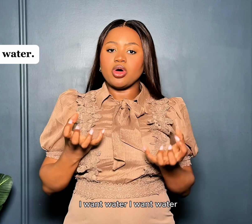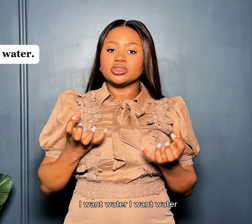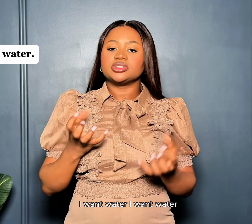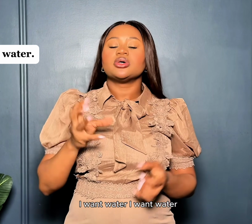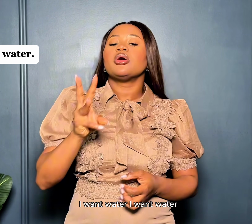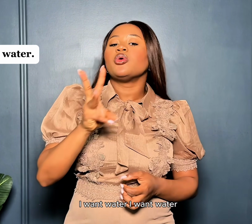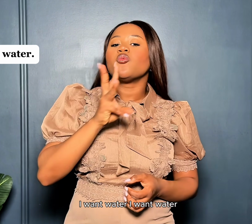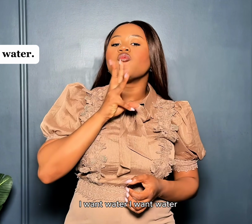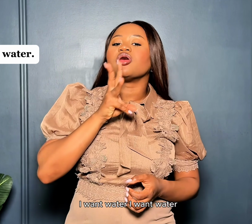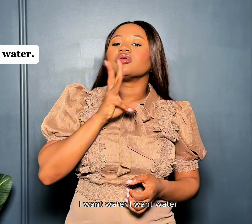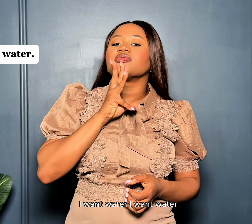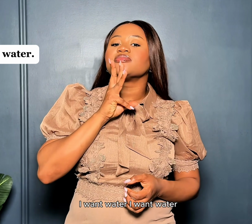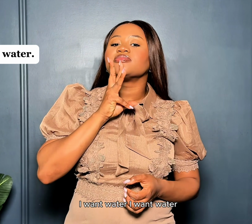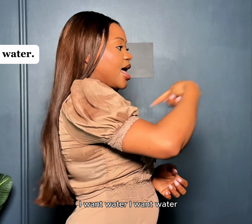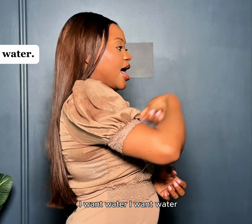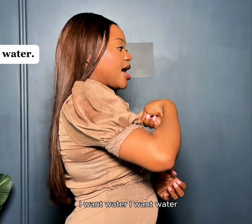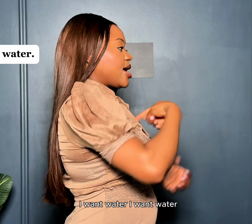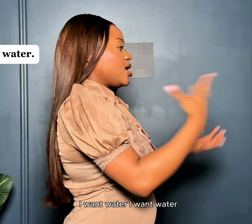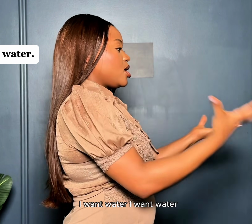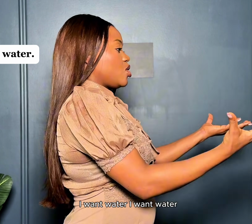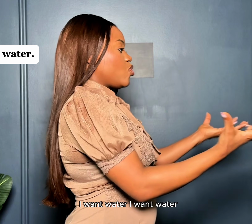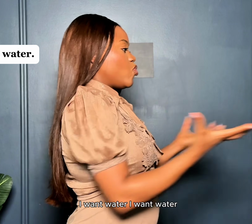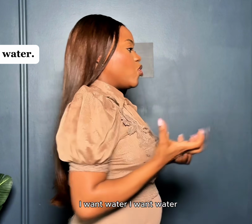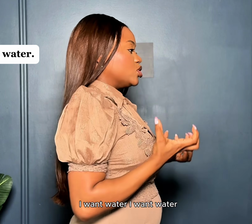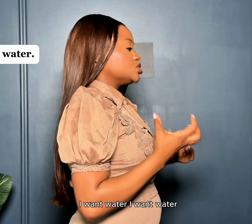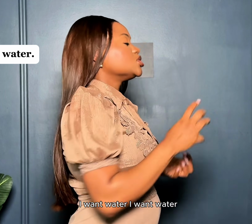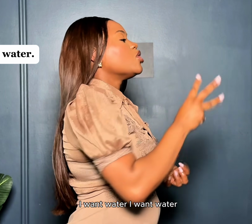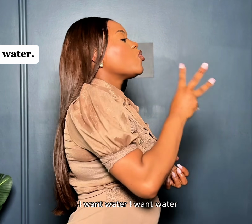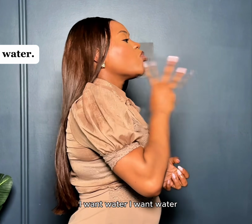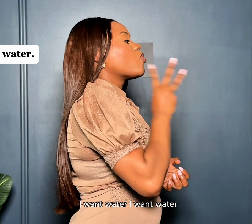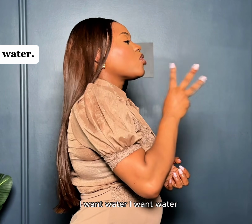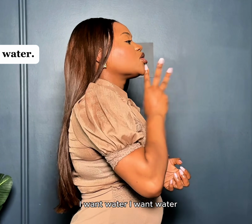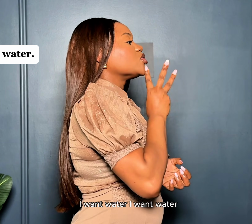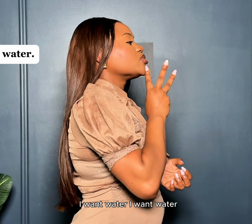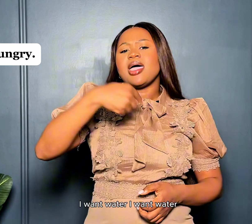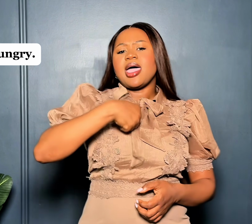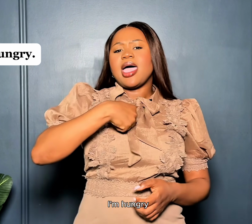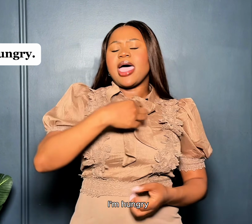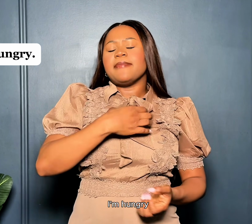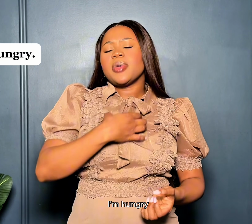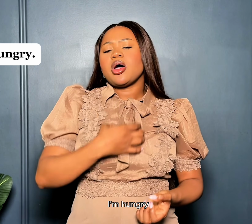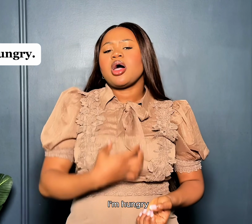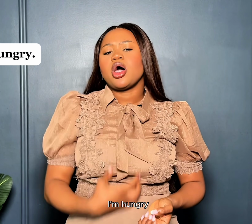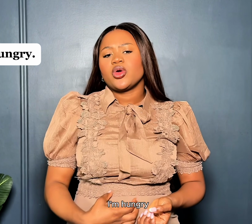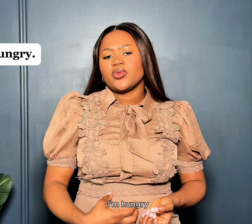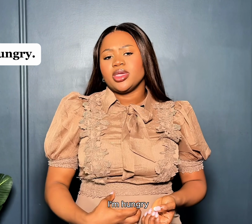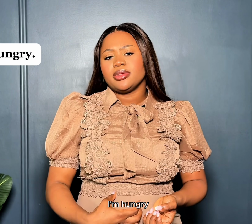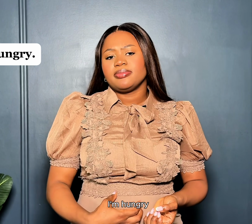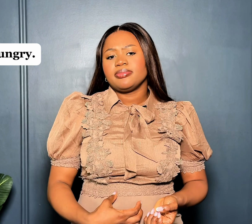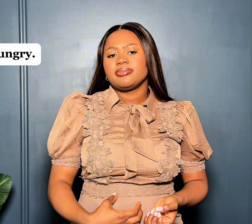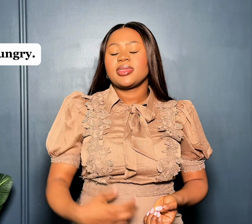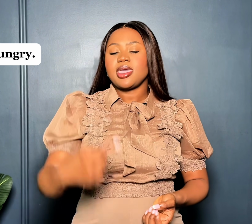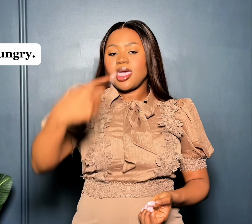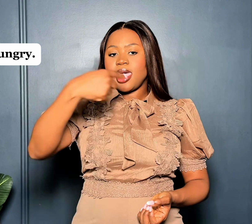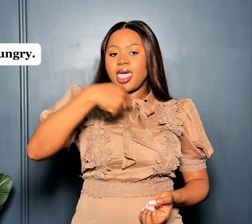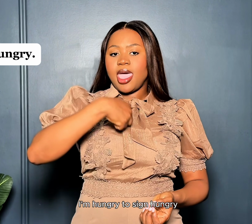want water. I want water. I'm hungry.